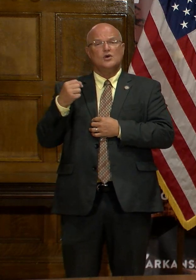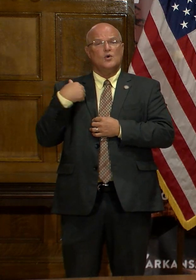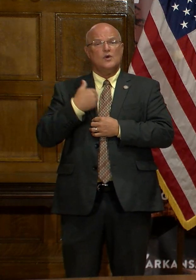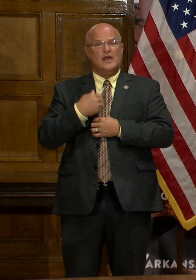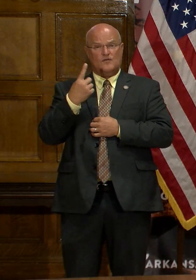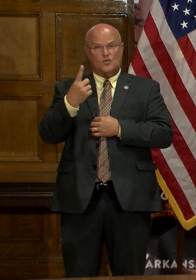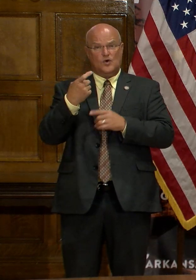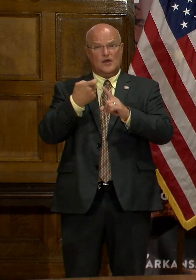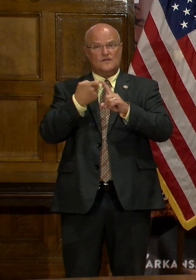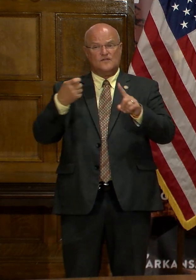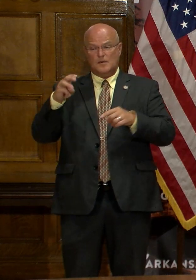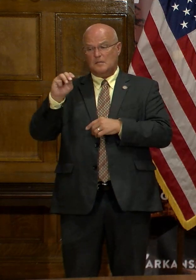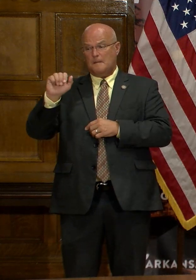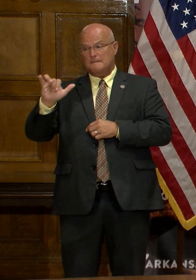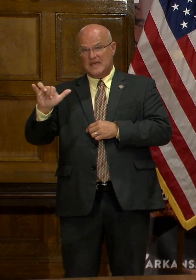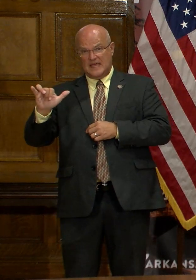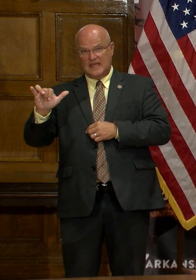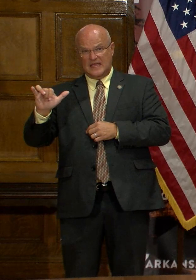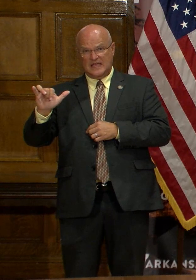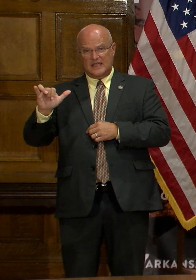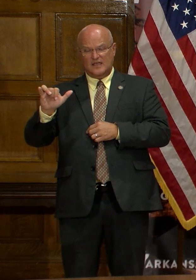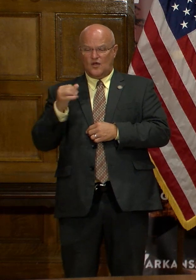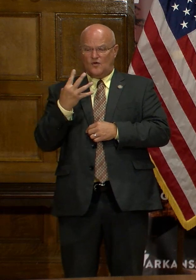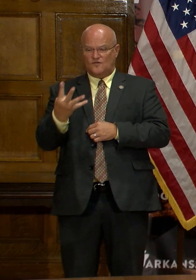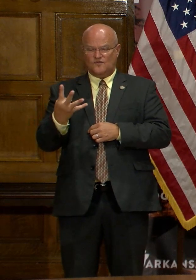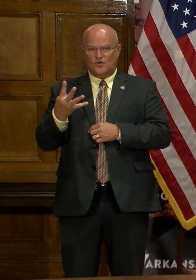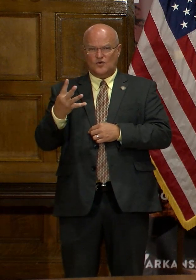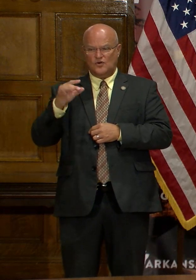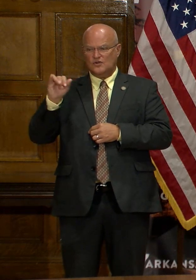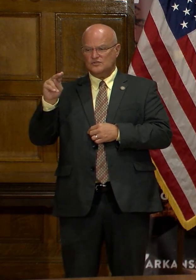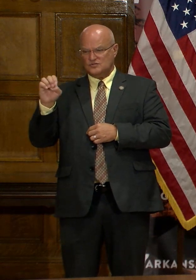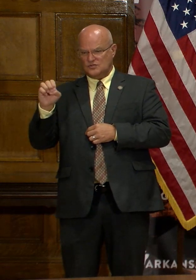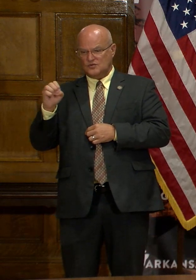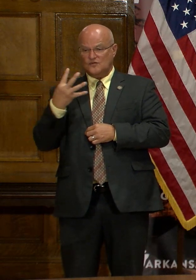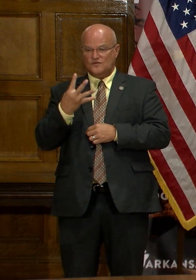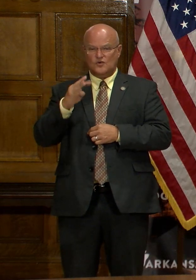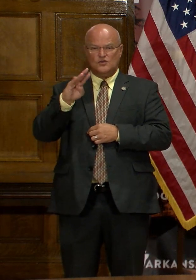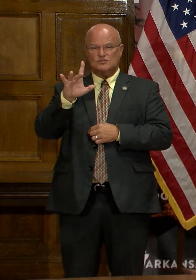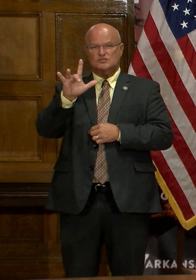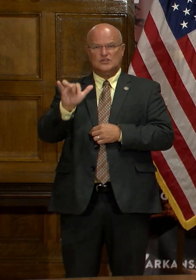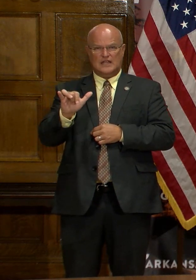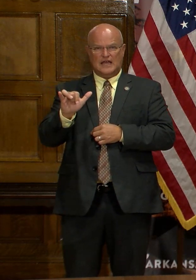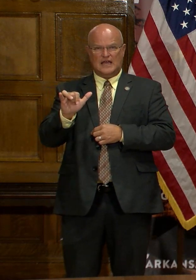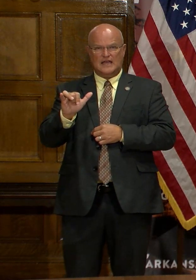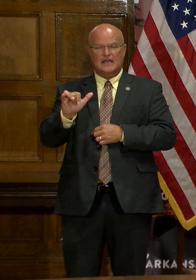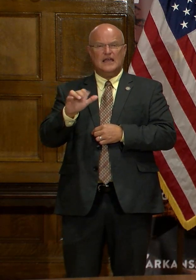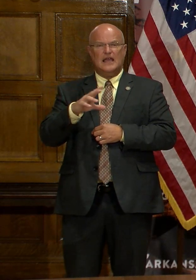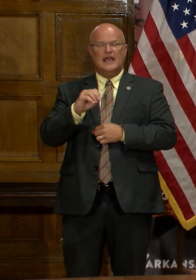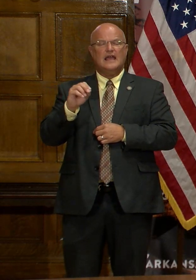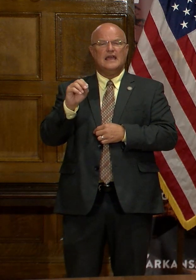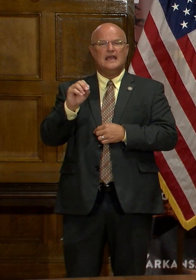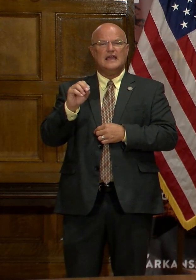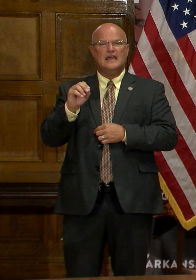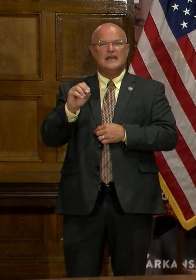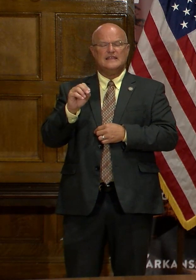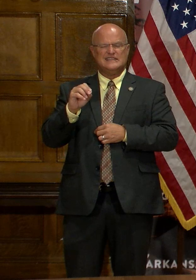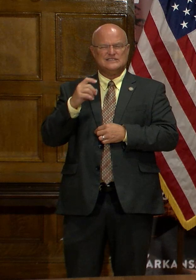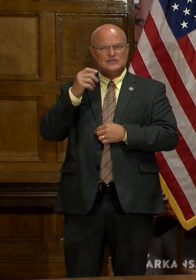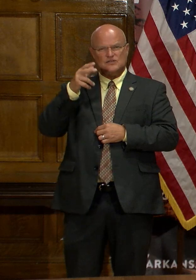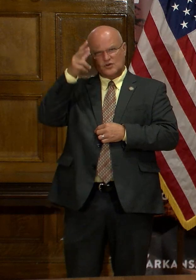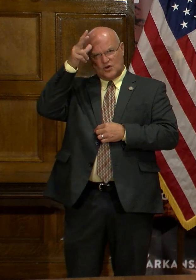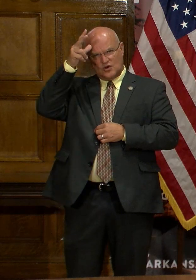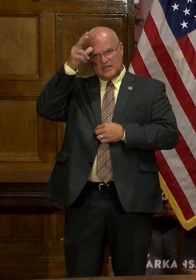have 1 from May, 4 each from June and July, and then 4 returning from early